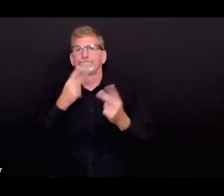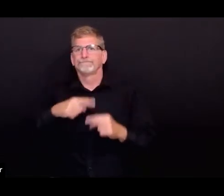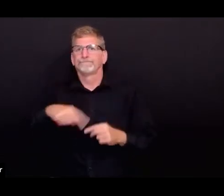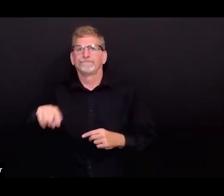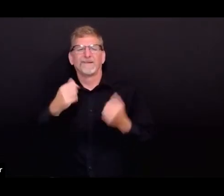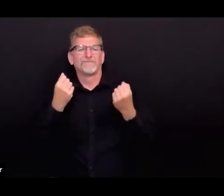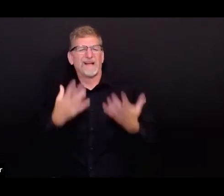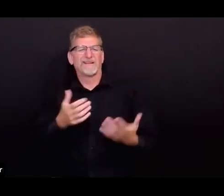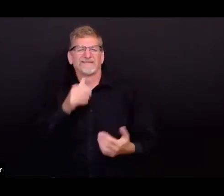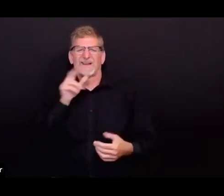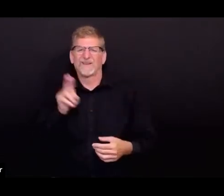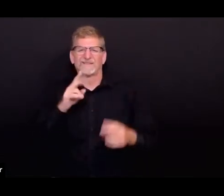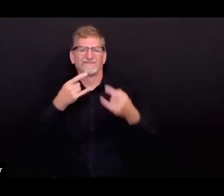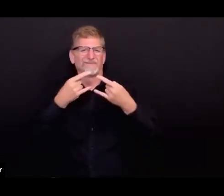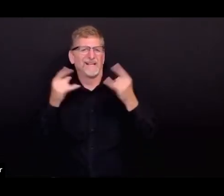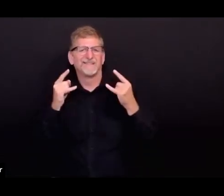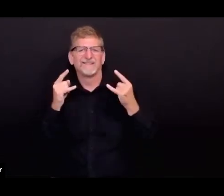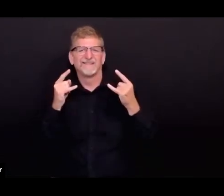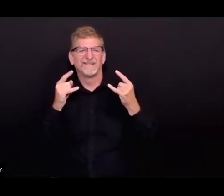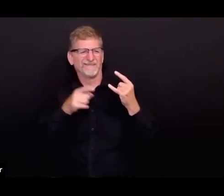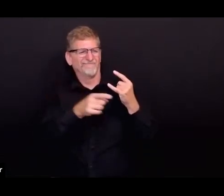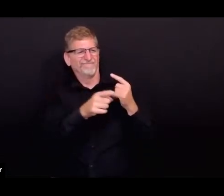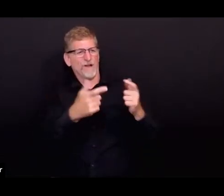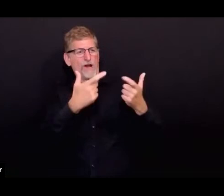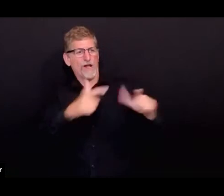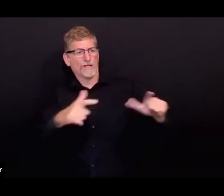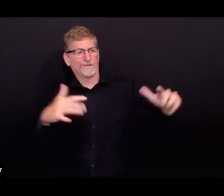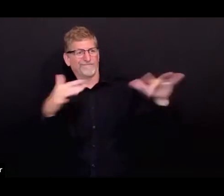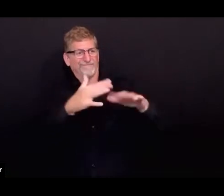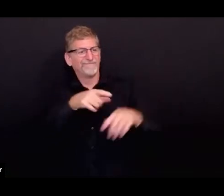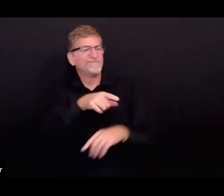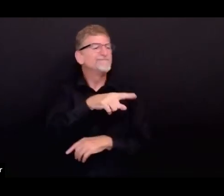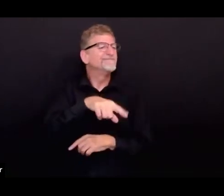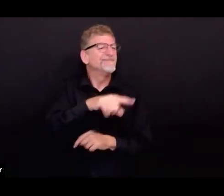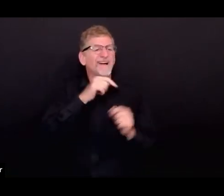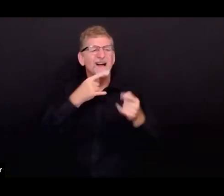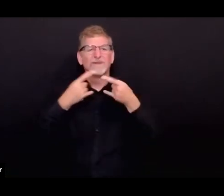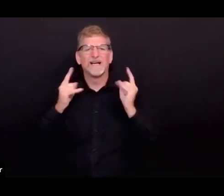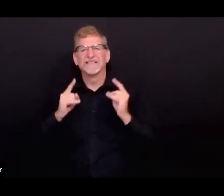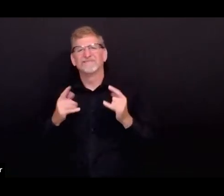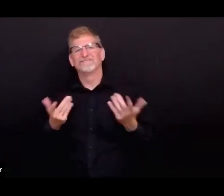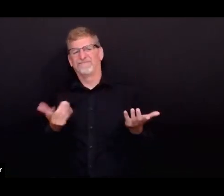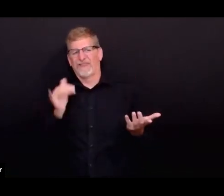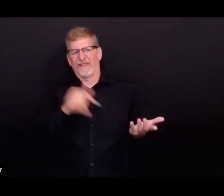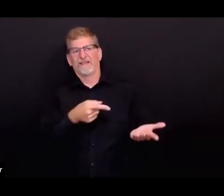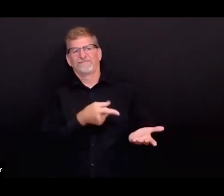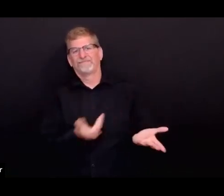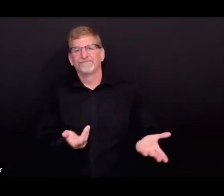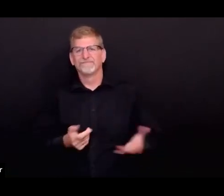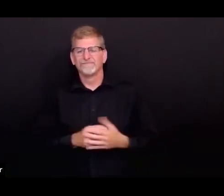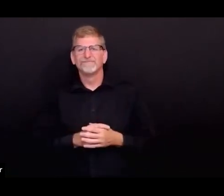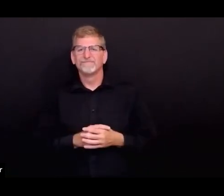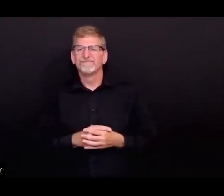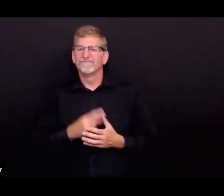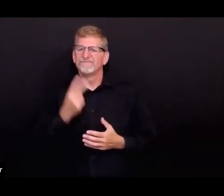large groups, we see transmission. And I think that we're seeing that across the state now.